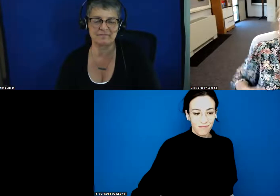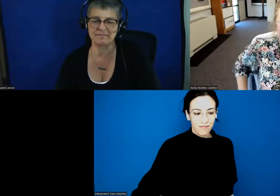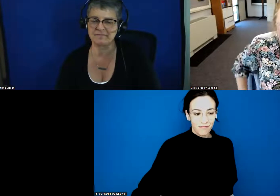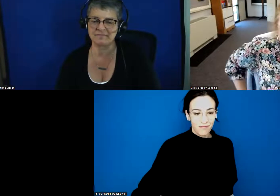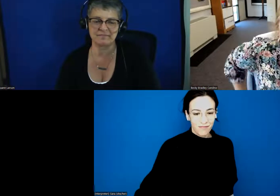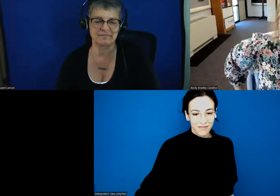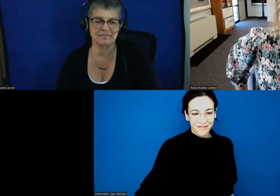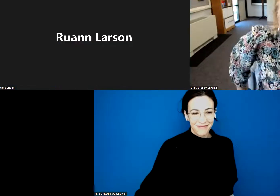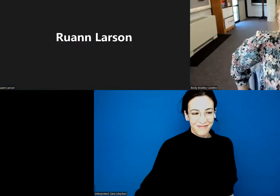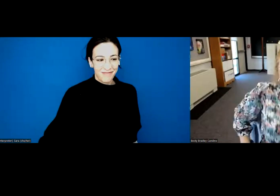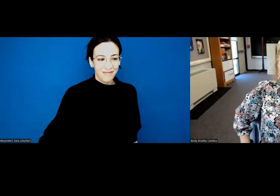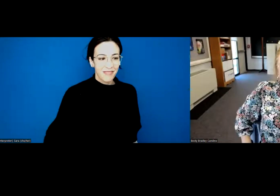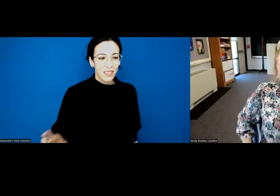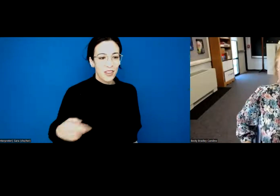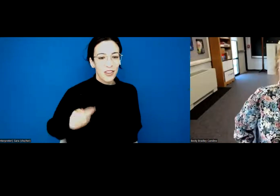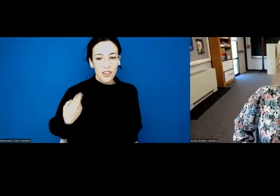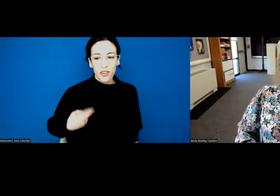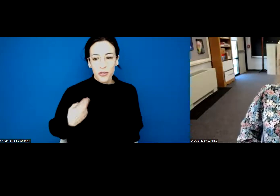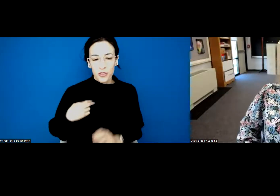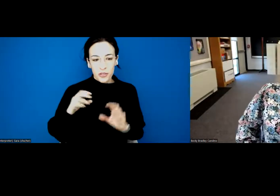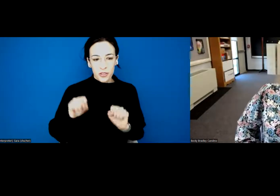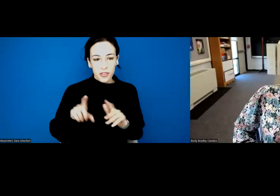bathroom break.